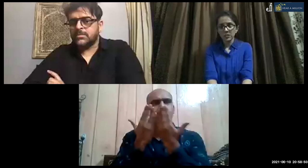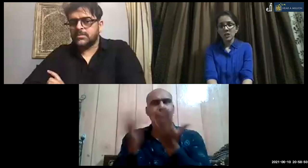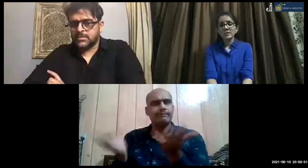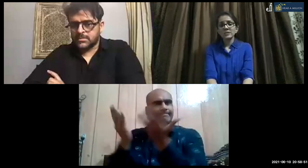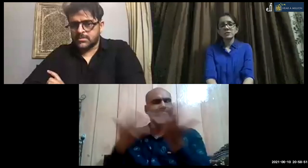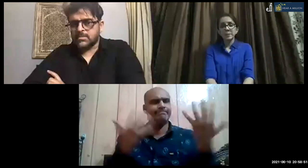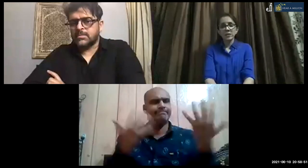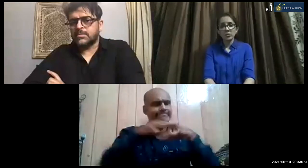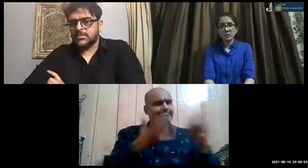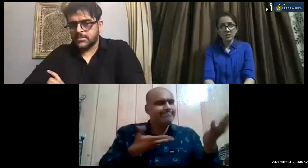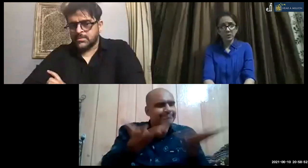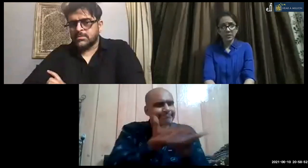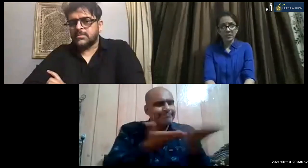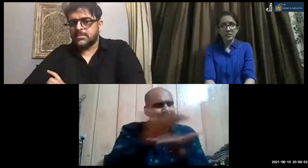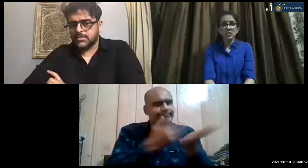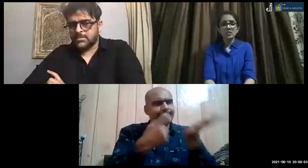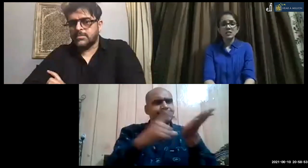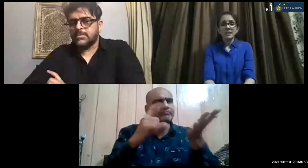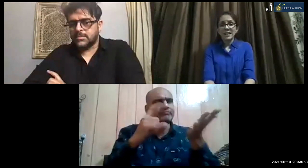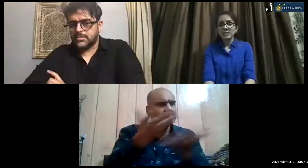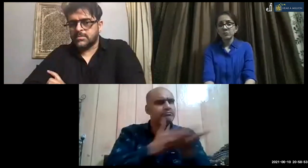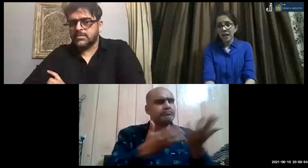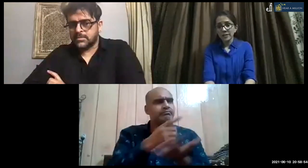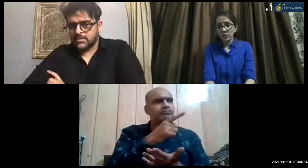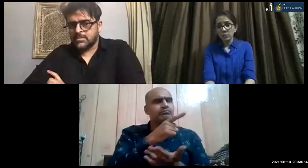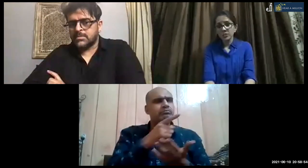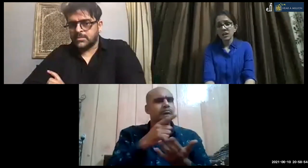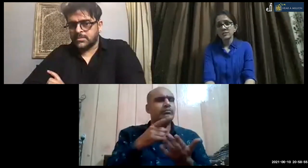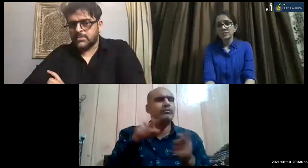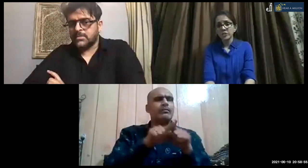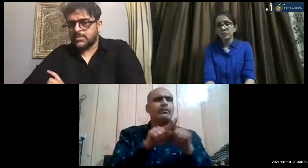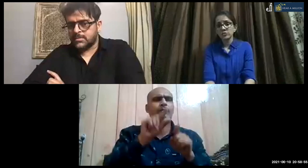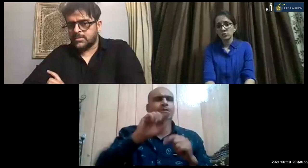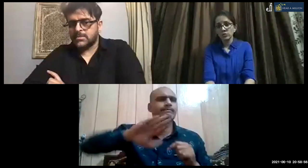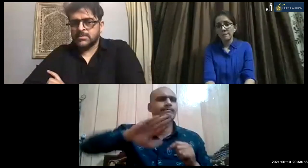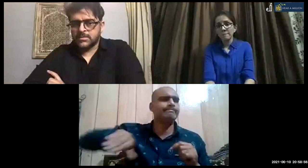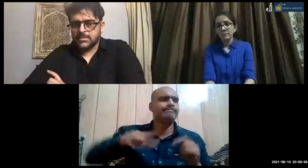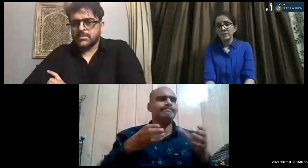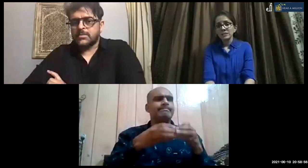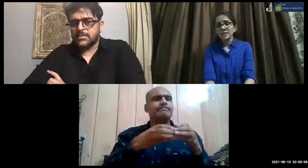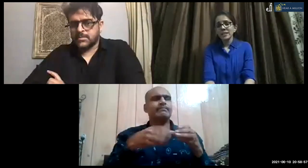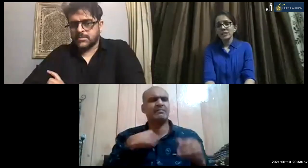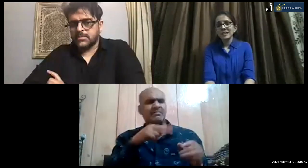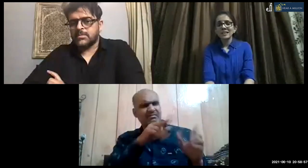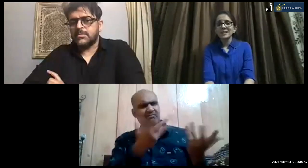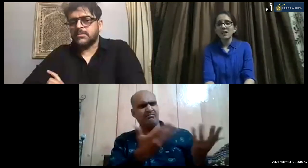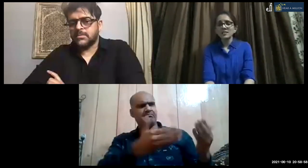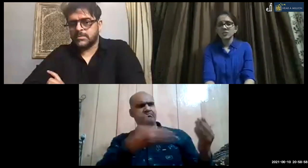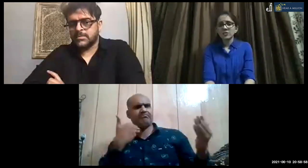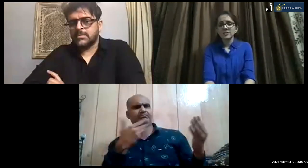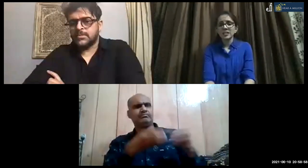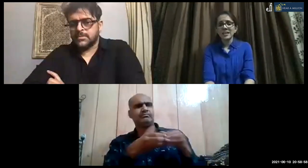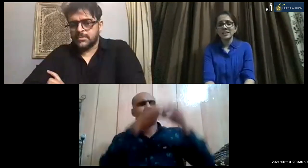people. When there was MA courses, they were encouraging that, and we had, you know, put in our suggestions to them. They sidelined